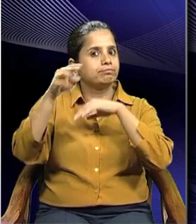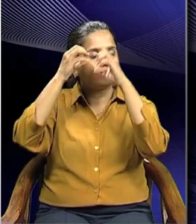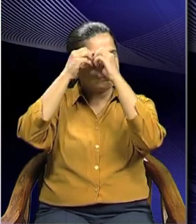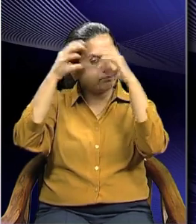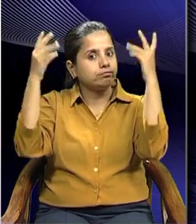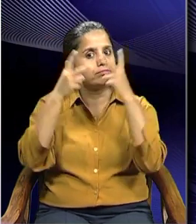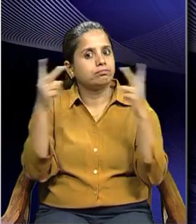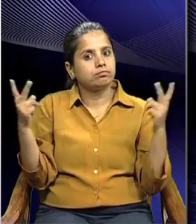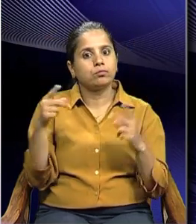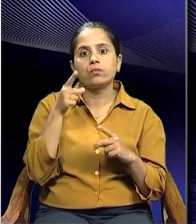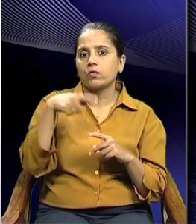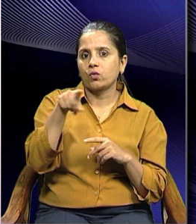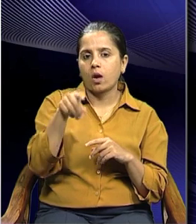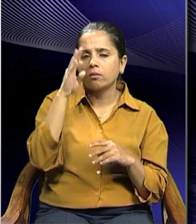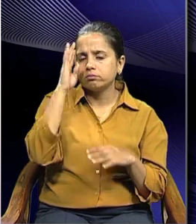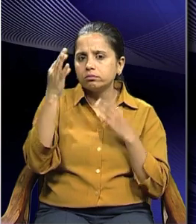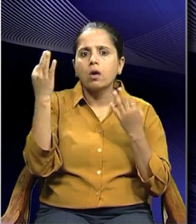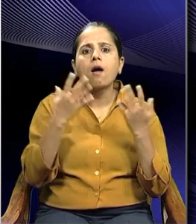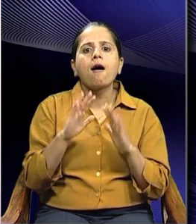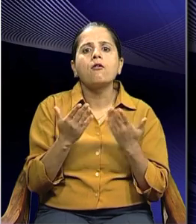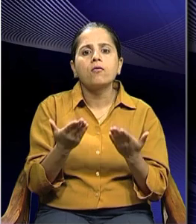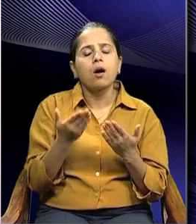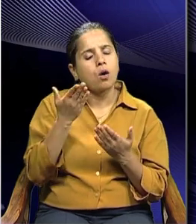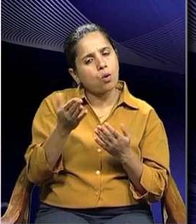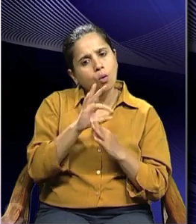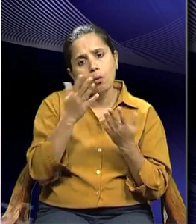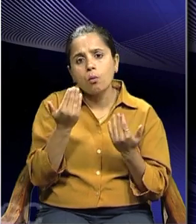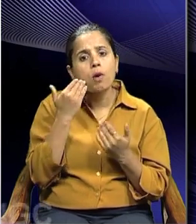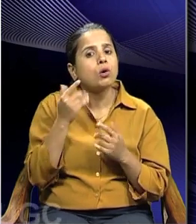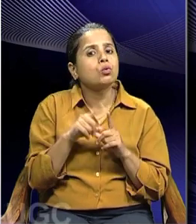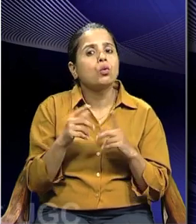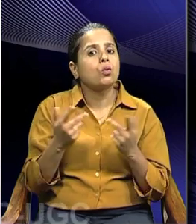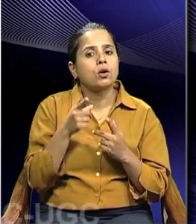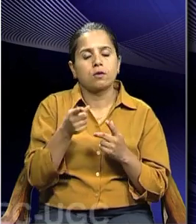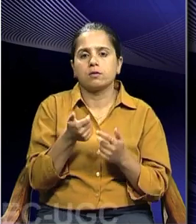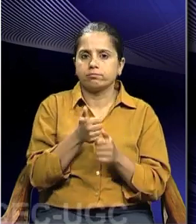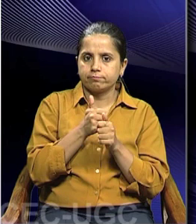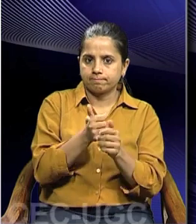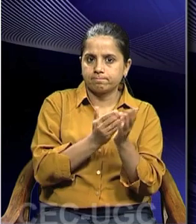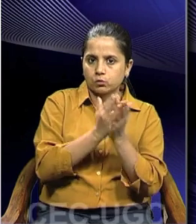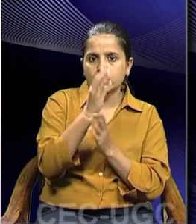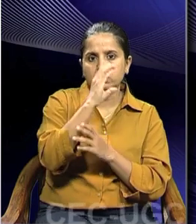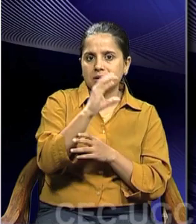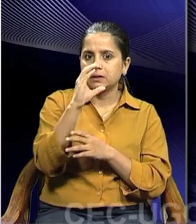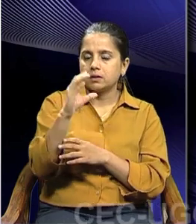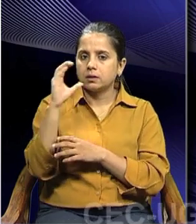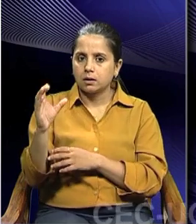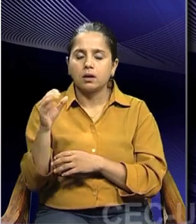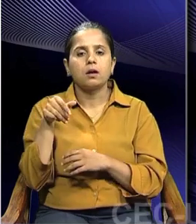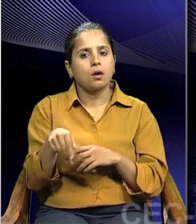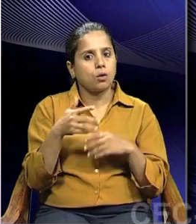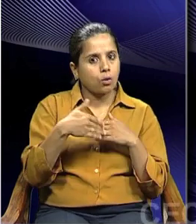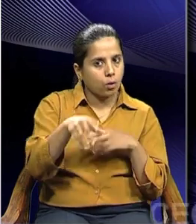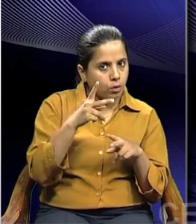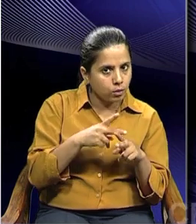visioning is actually creative, and this you can only do when you follow the path of CCC, that is continuous